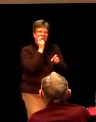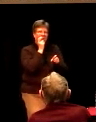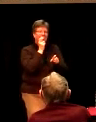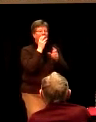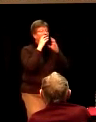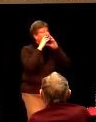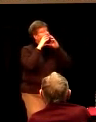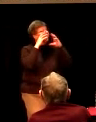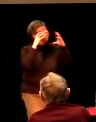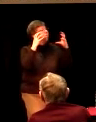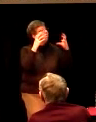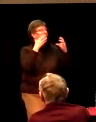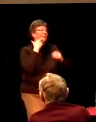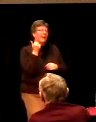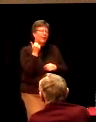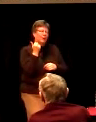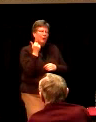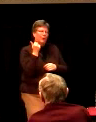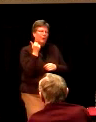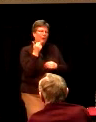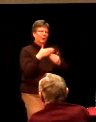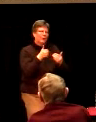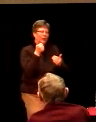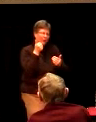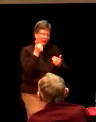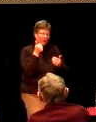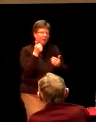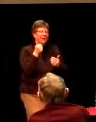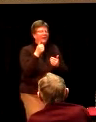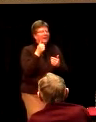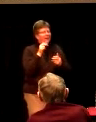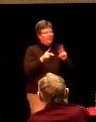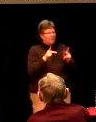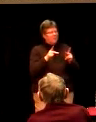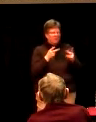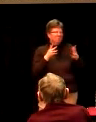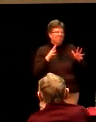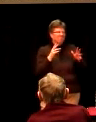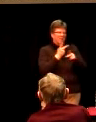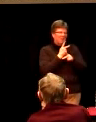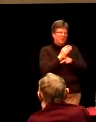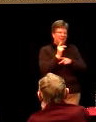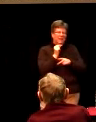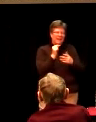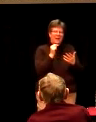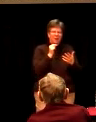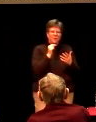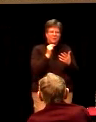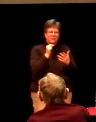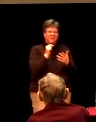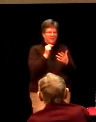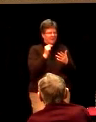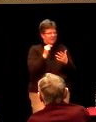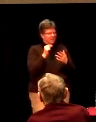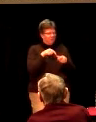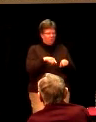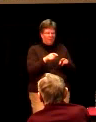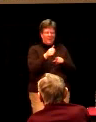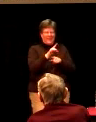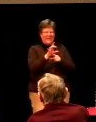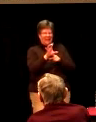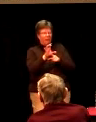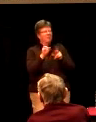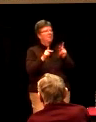Balloons are much better. And meteorologists had figured this out. By the late 1800s, people